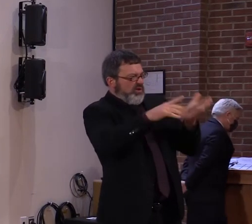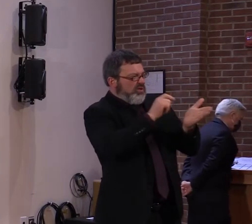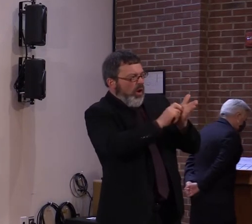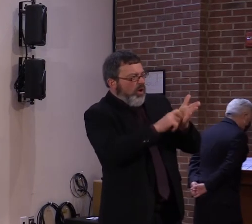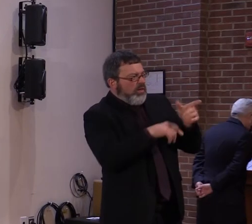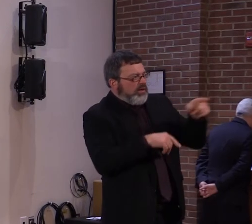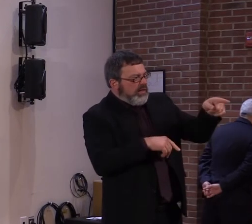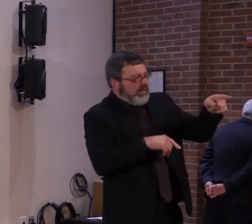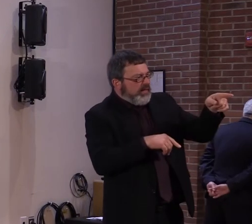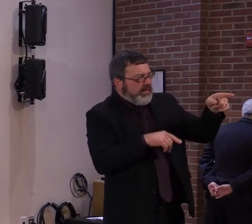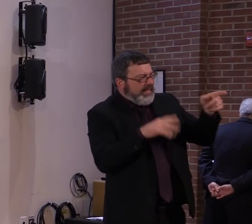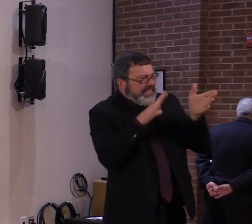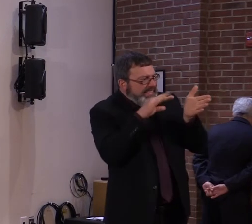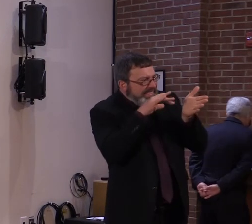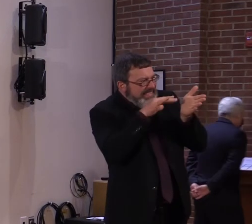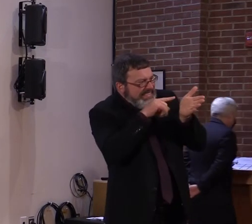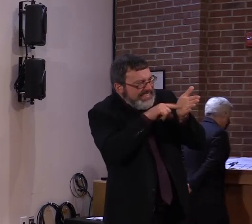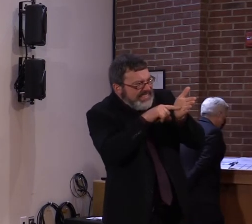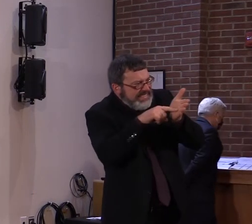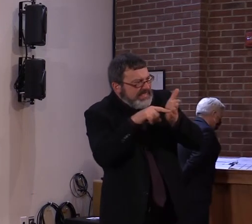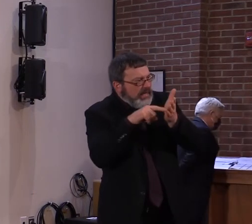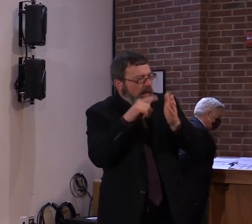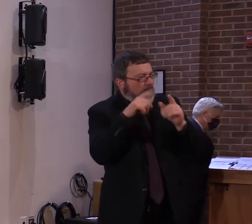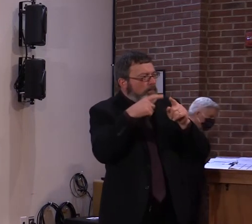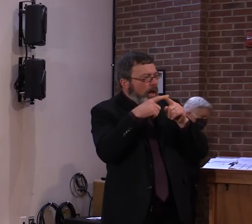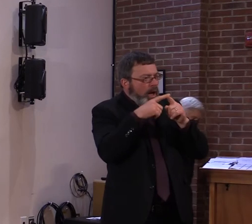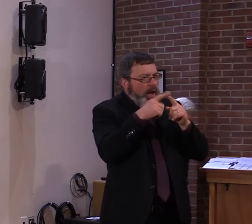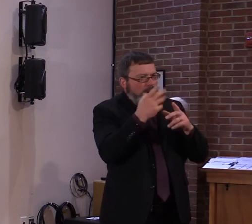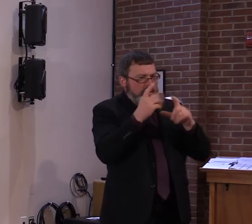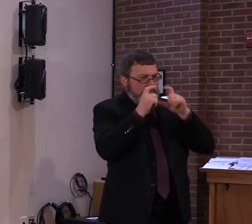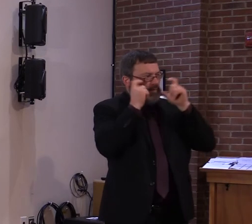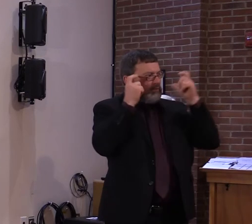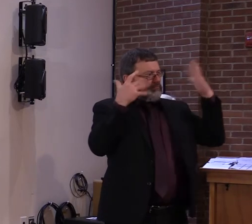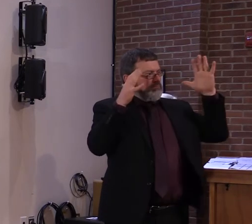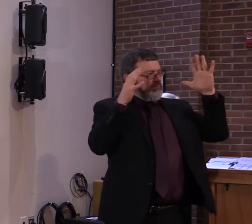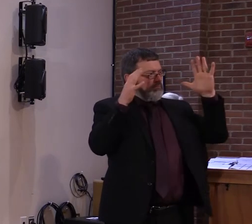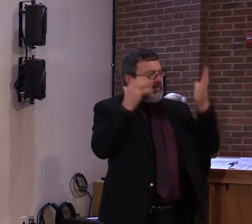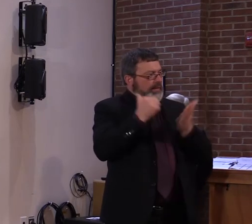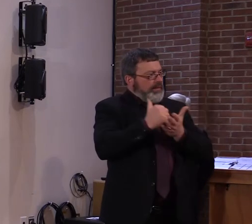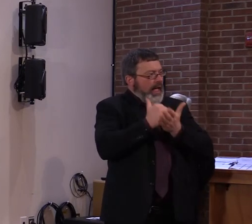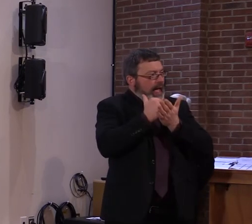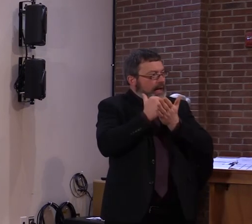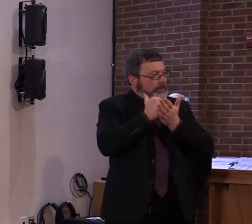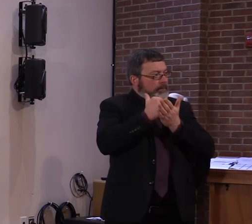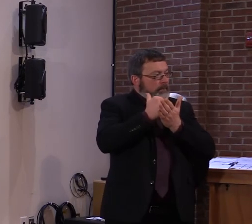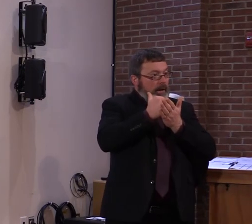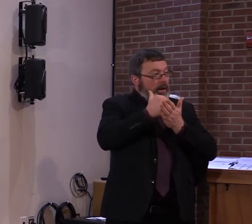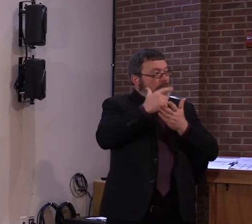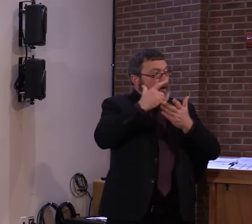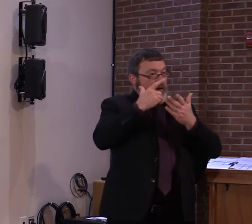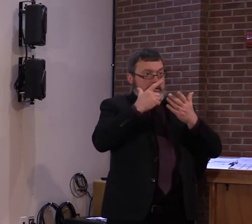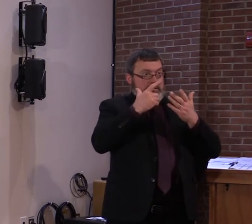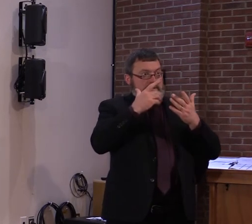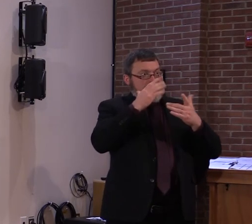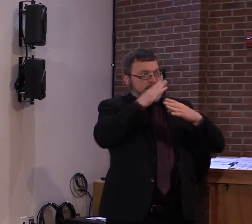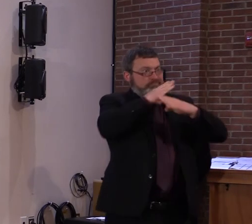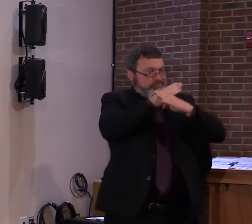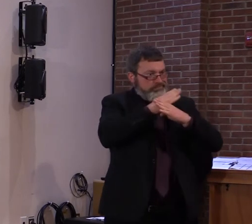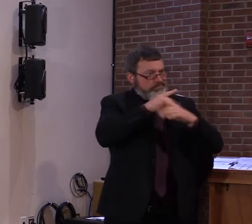the masks because you are protecting yourself against a potentially life-threatening disease. That's the person